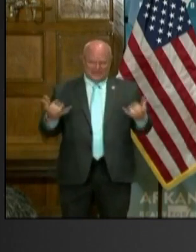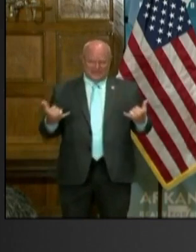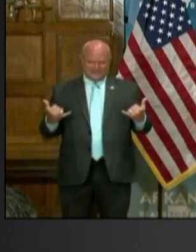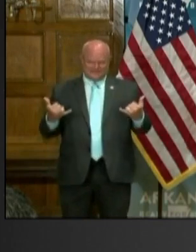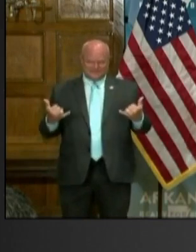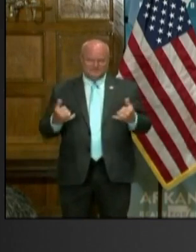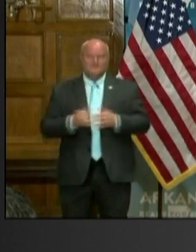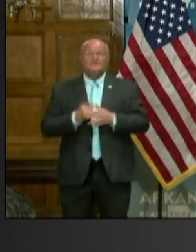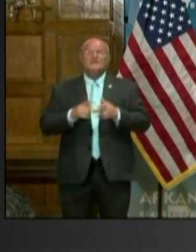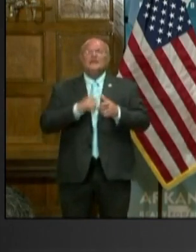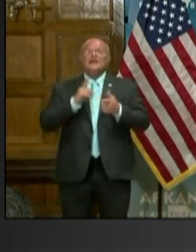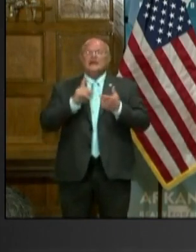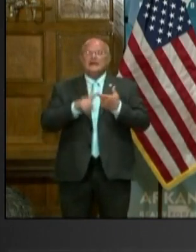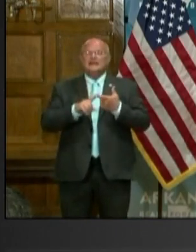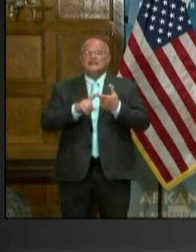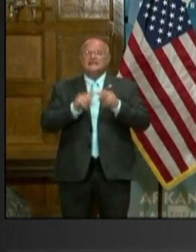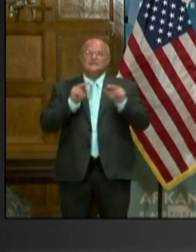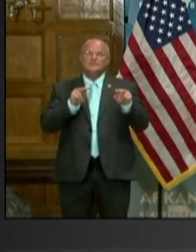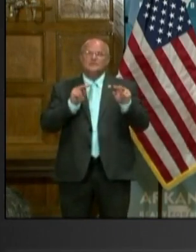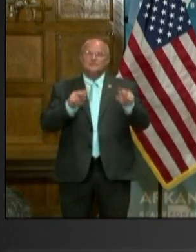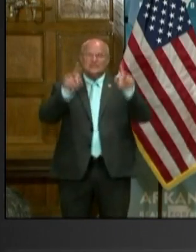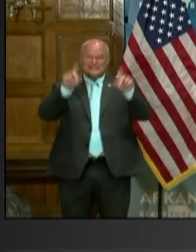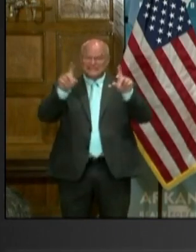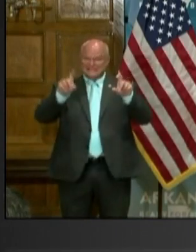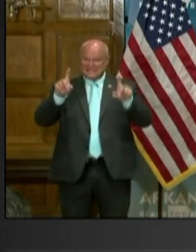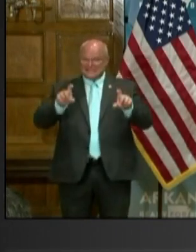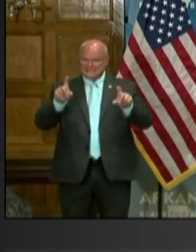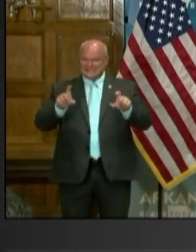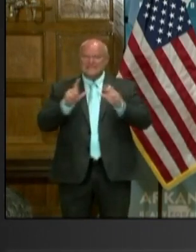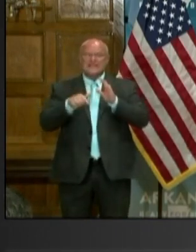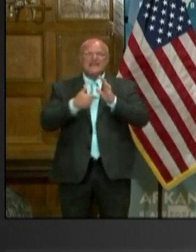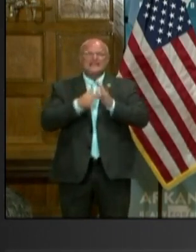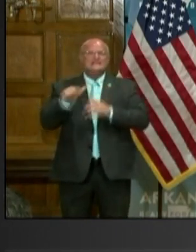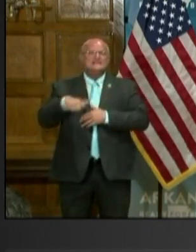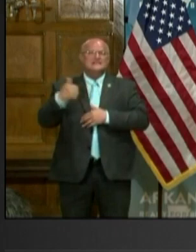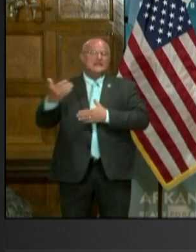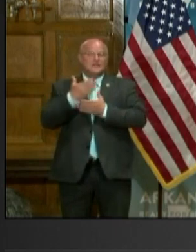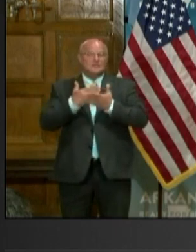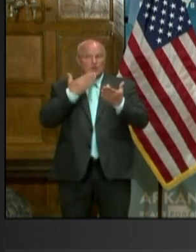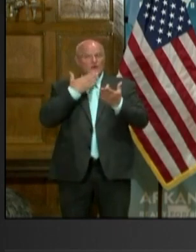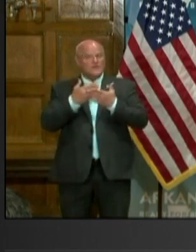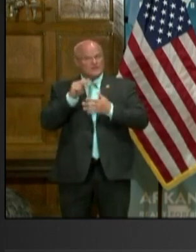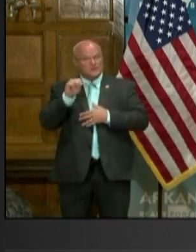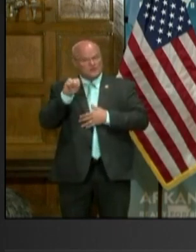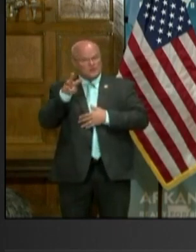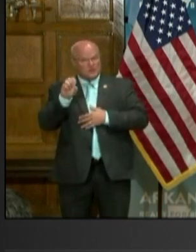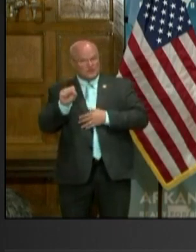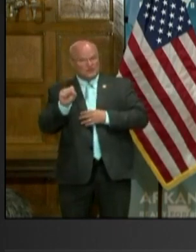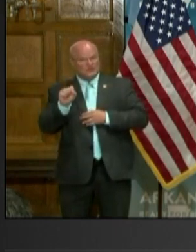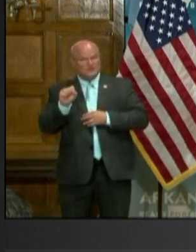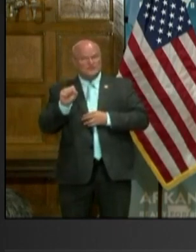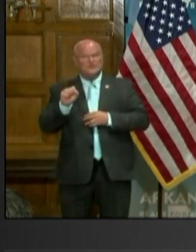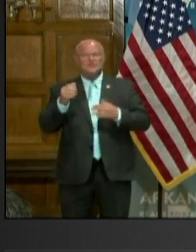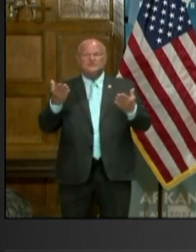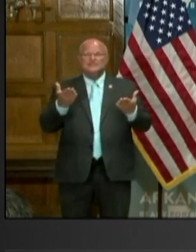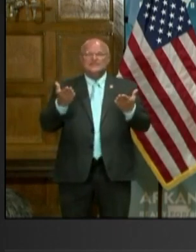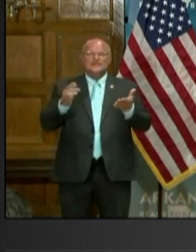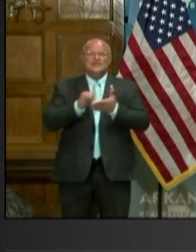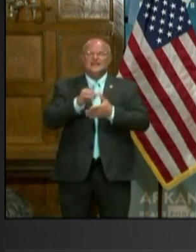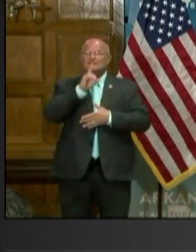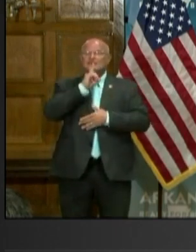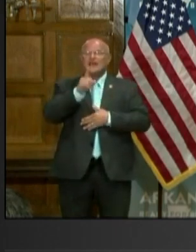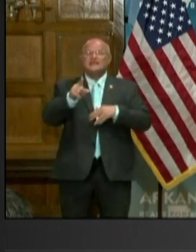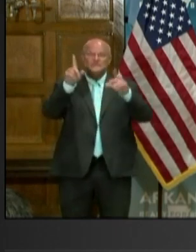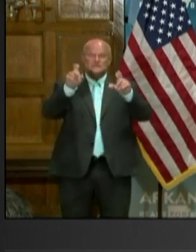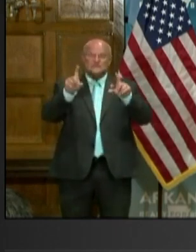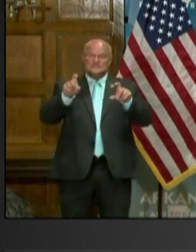today. And then if we look at the testing, and this is another part of the good news, you can see here that we've